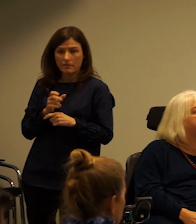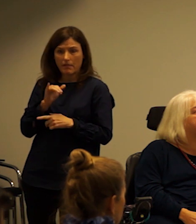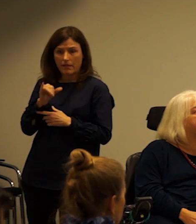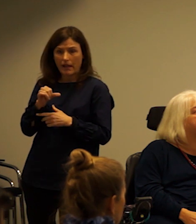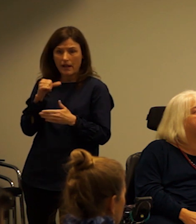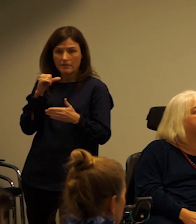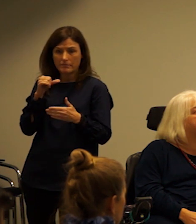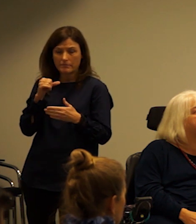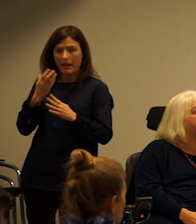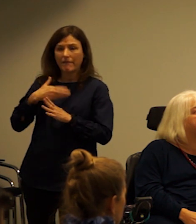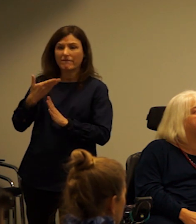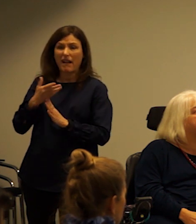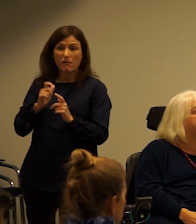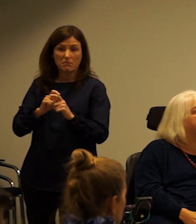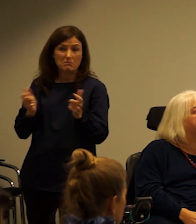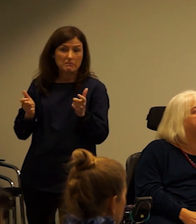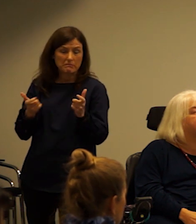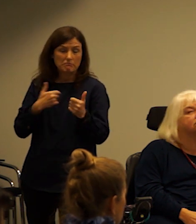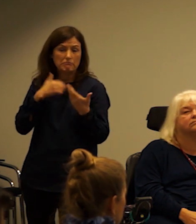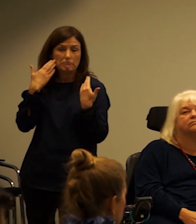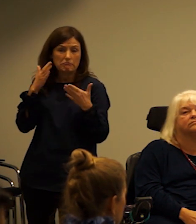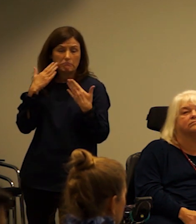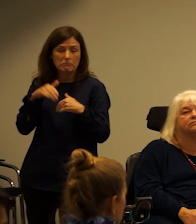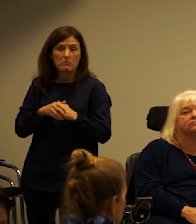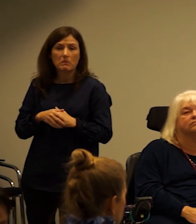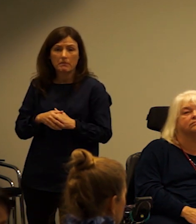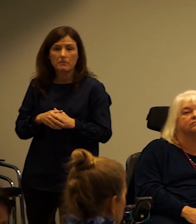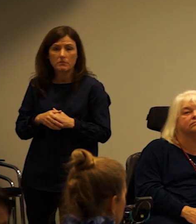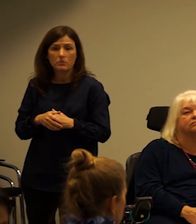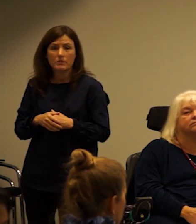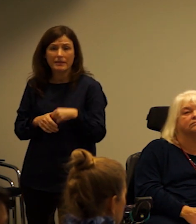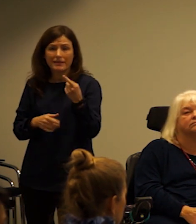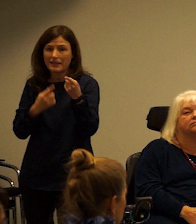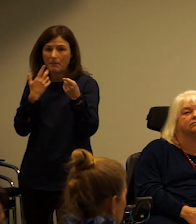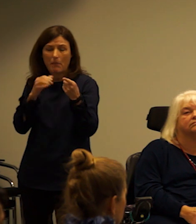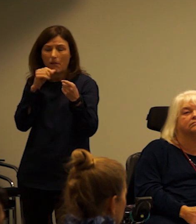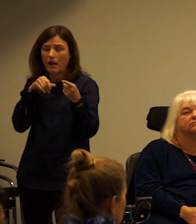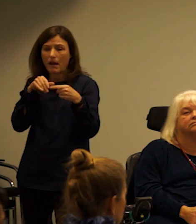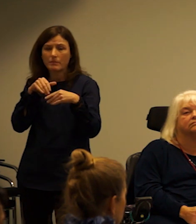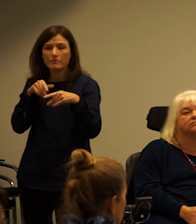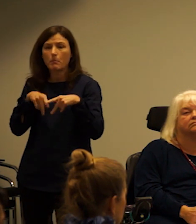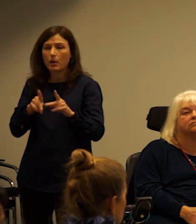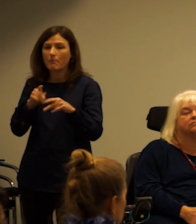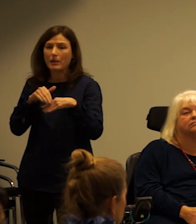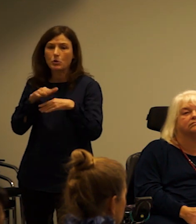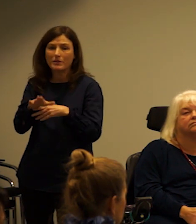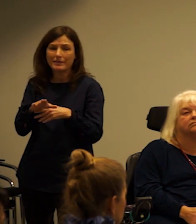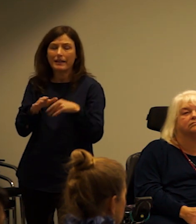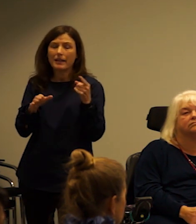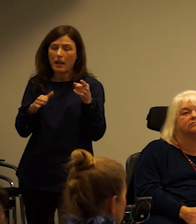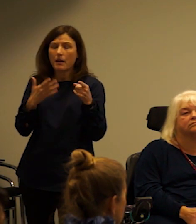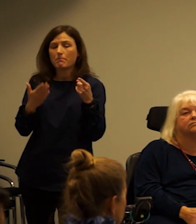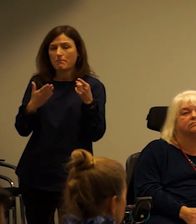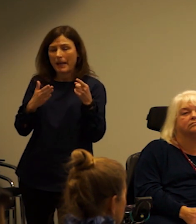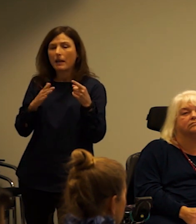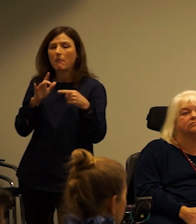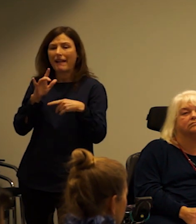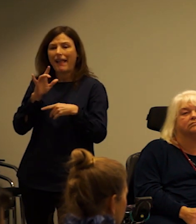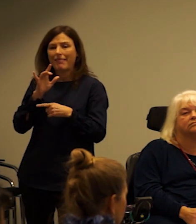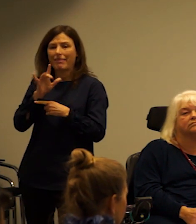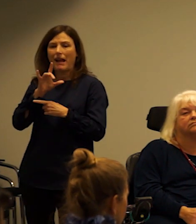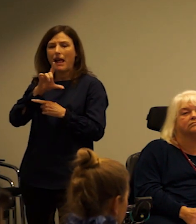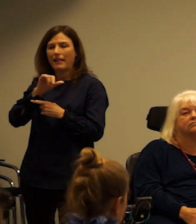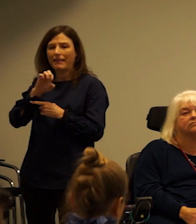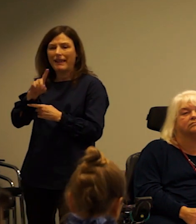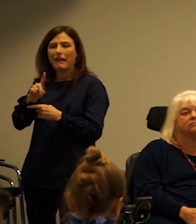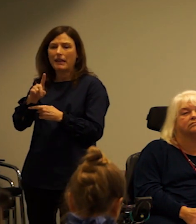receiving a file that large, I don't know. I mean, I think I could, yeah. Yeah, or email a link so that we could. Right. Email the link. Exactly.